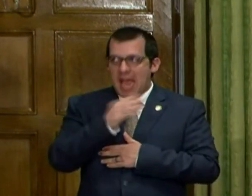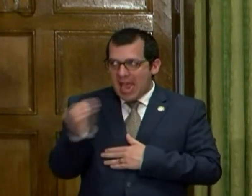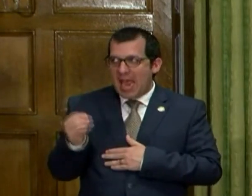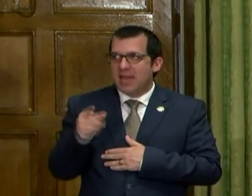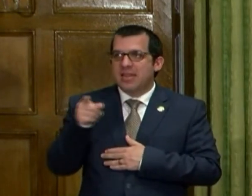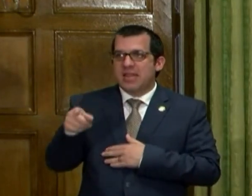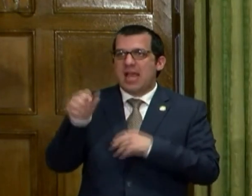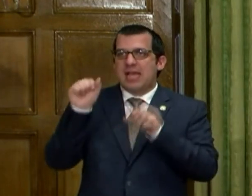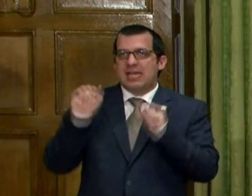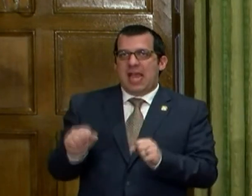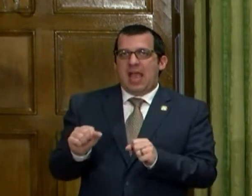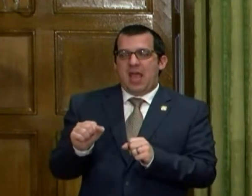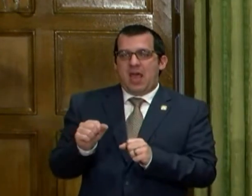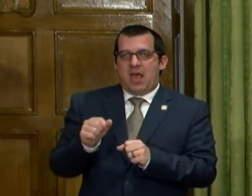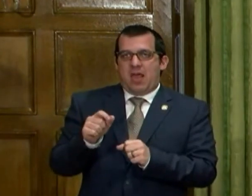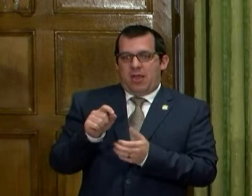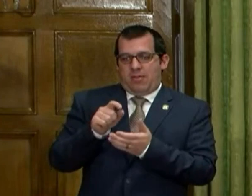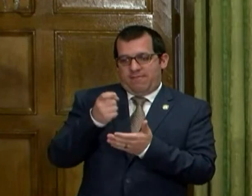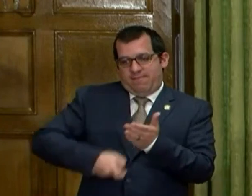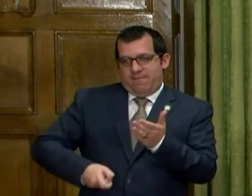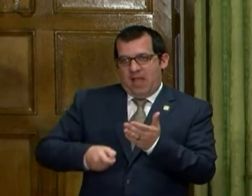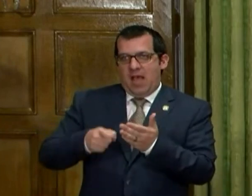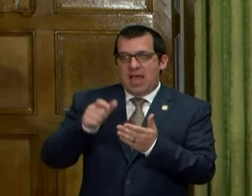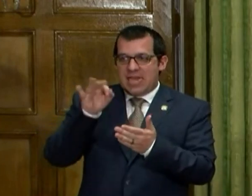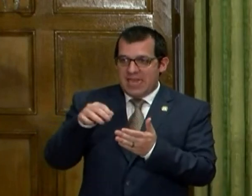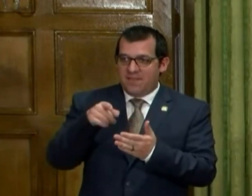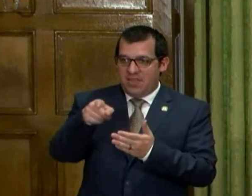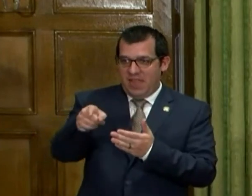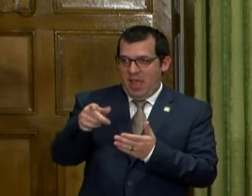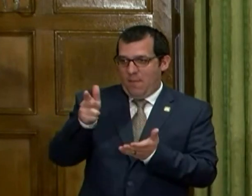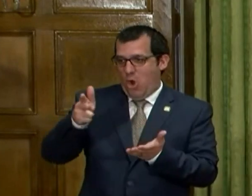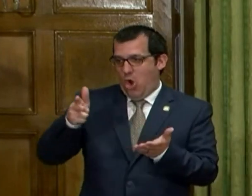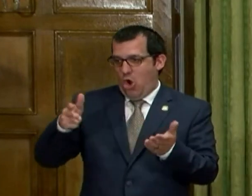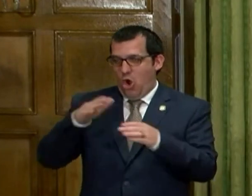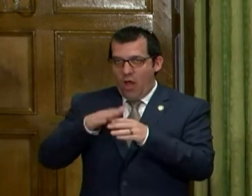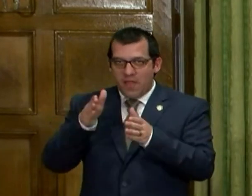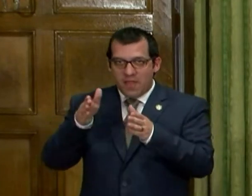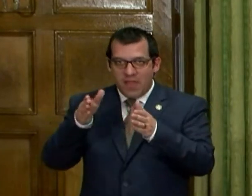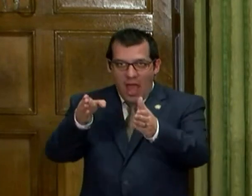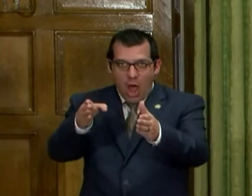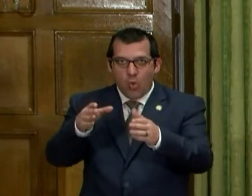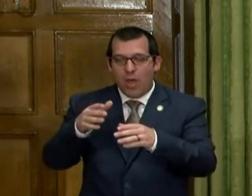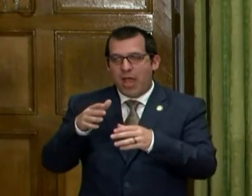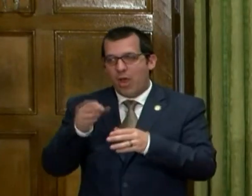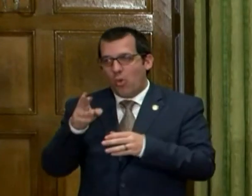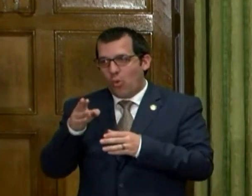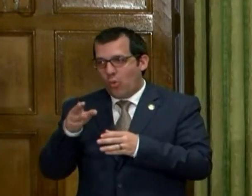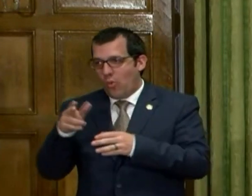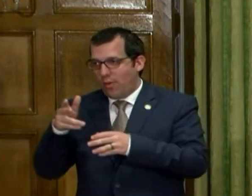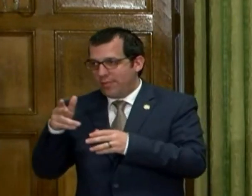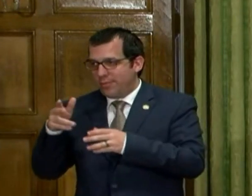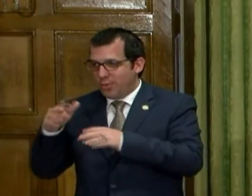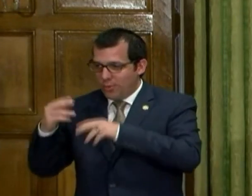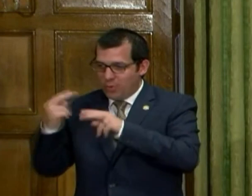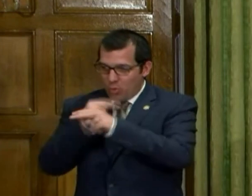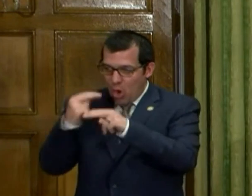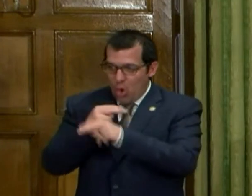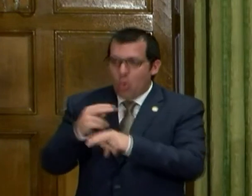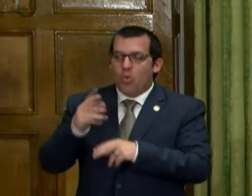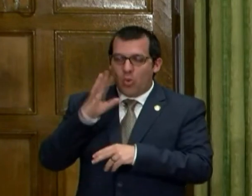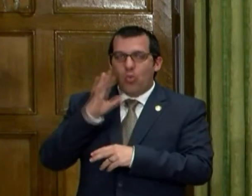issue citations if overflow parking goes out onto the highways and streets to get to the park. So